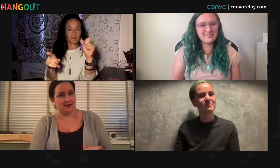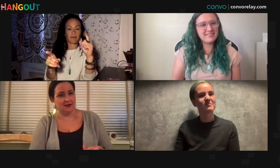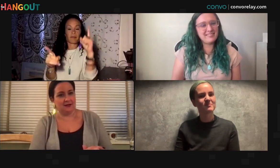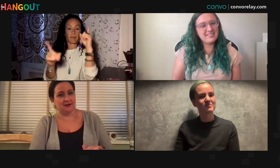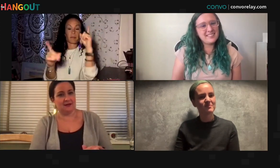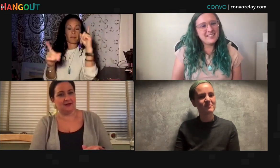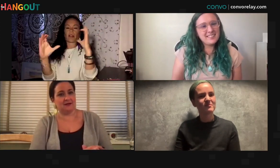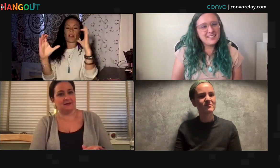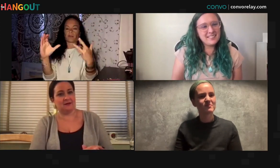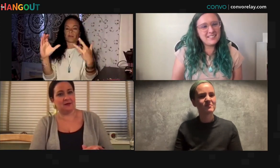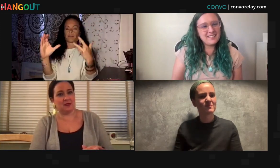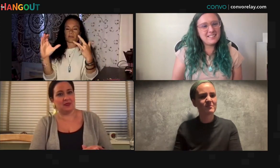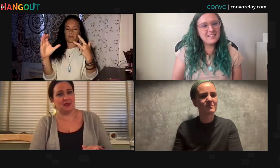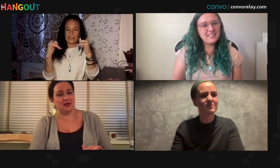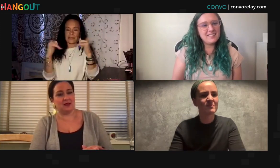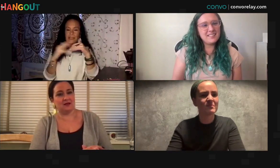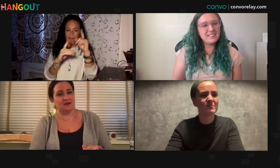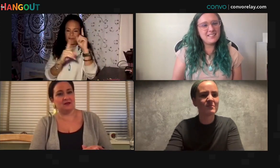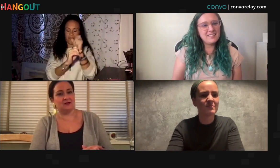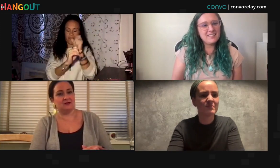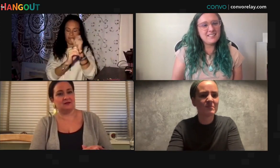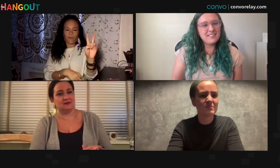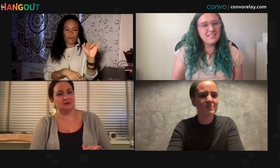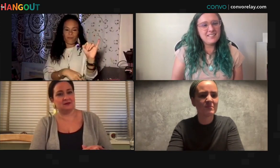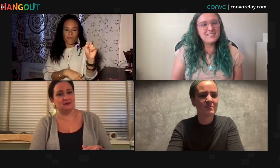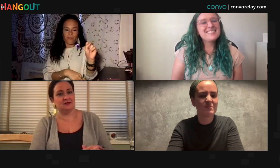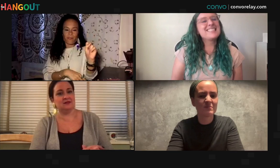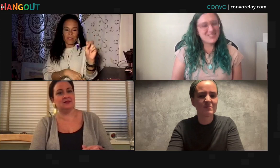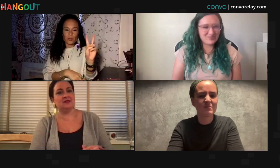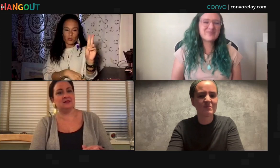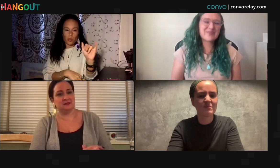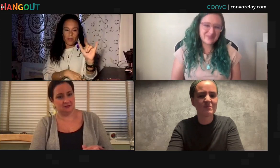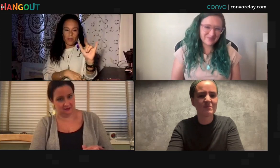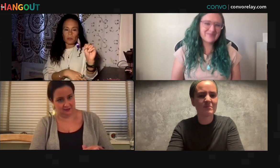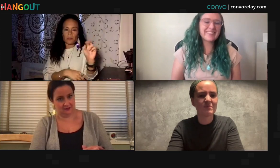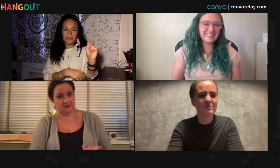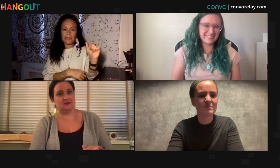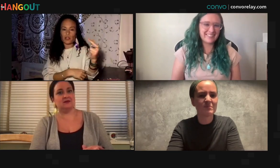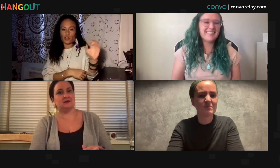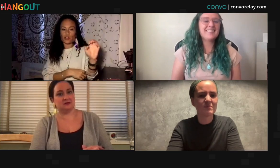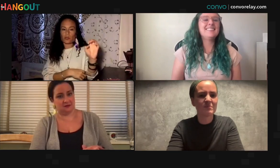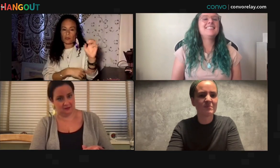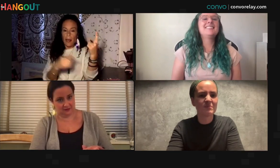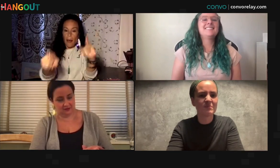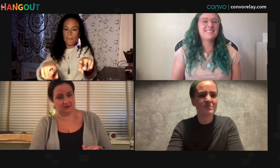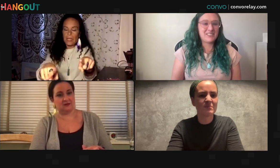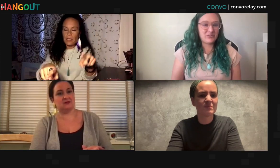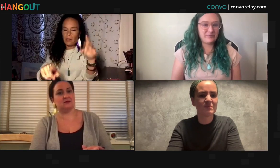into this next half an hour. Yeah, this is Stephanie. So it has to do a lot